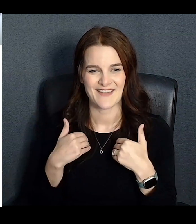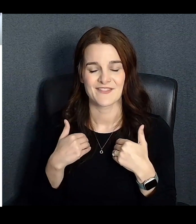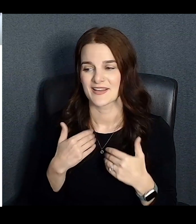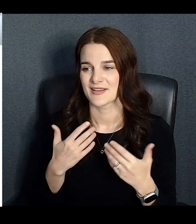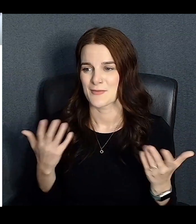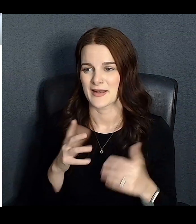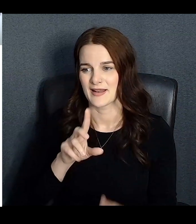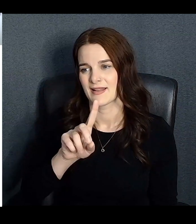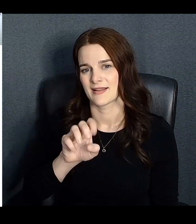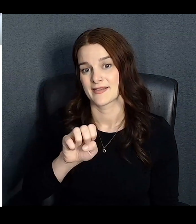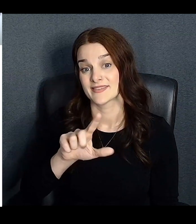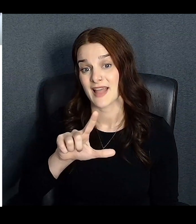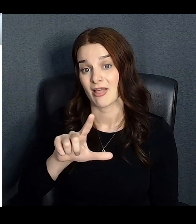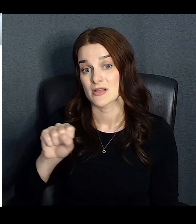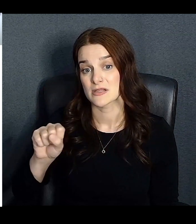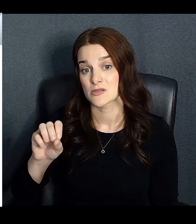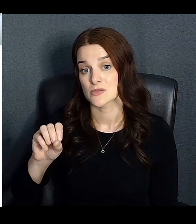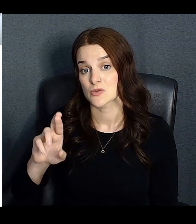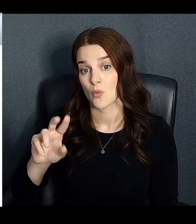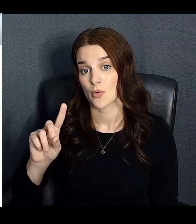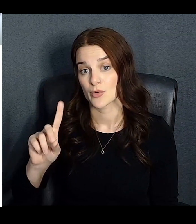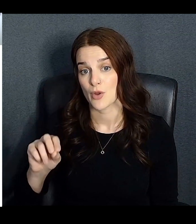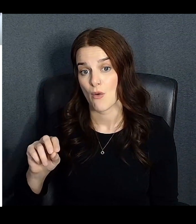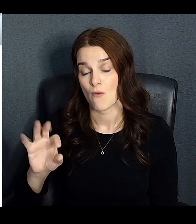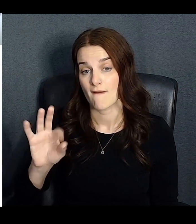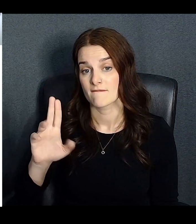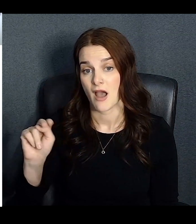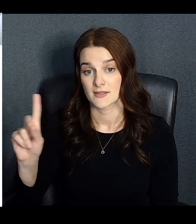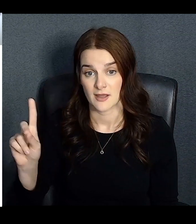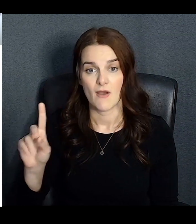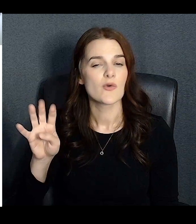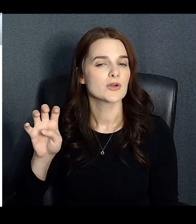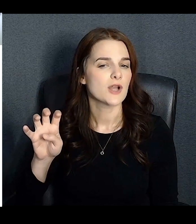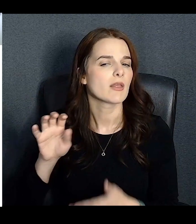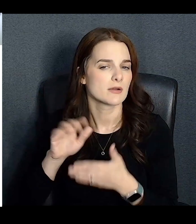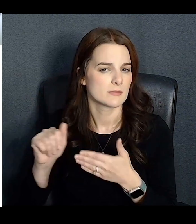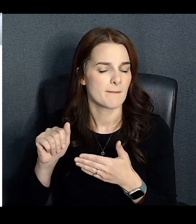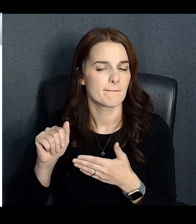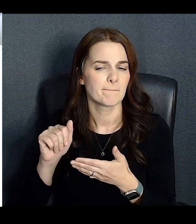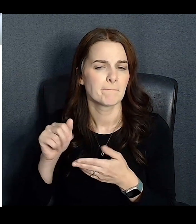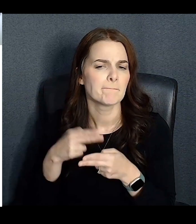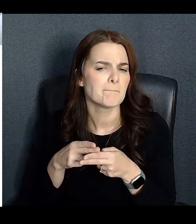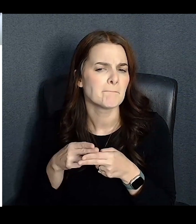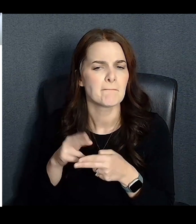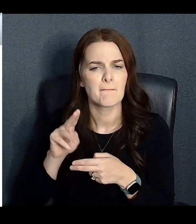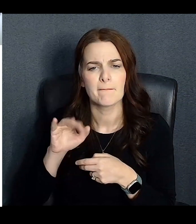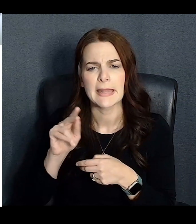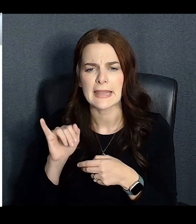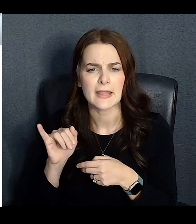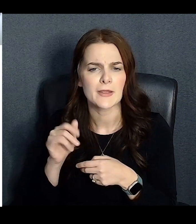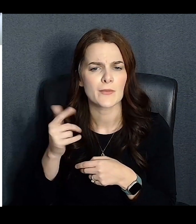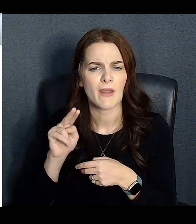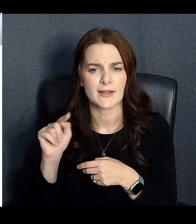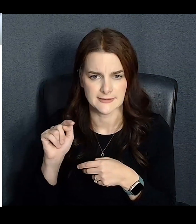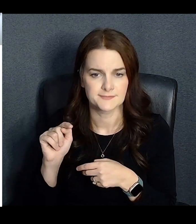And last, we have the Del Sordo Fund. So this is a $400 mini grant that we provide at Tech Owl, and it is